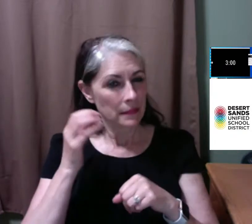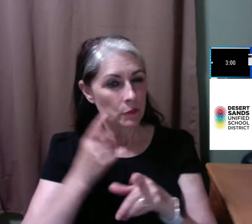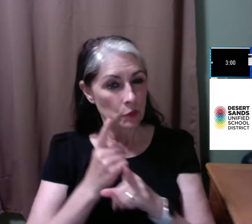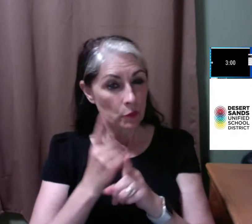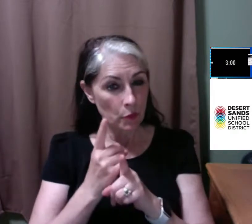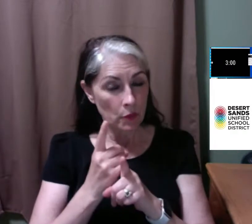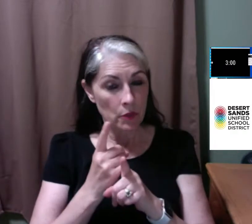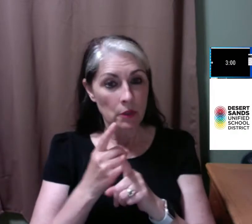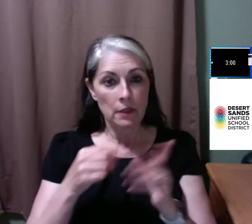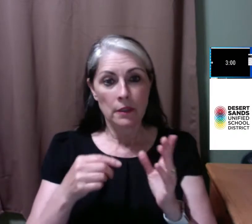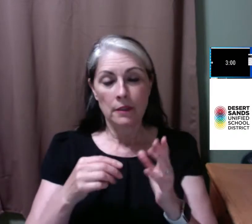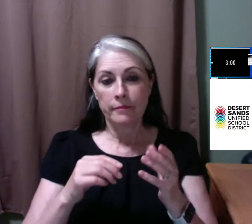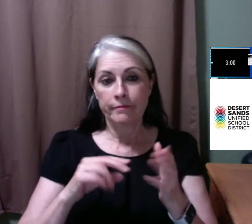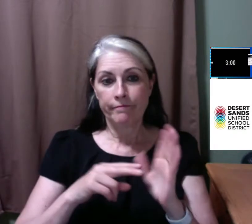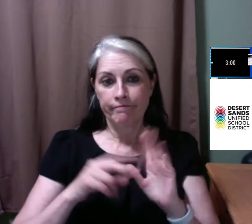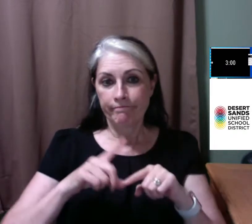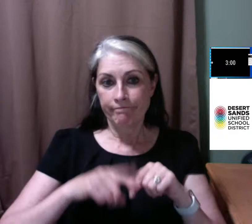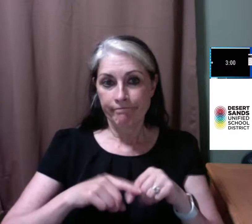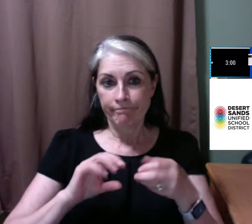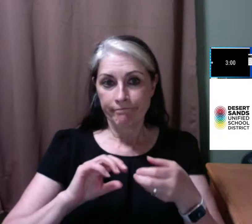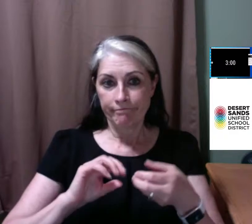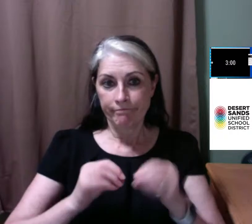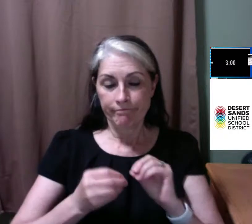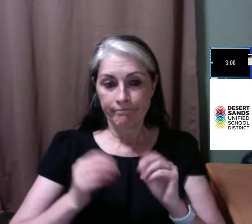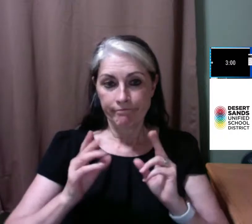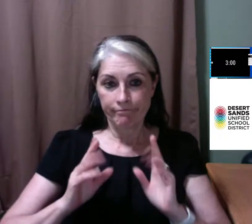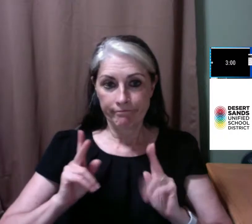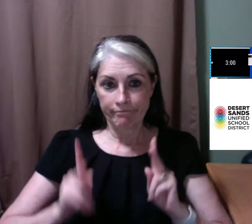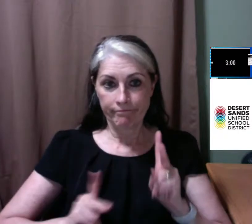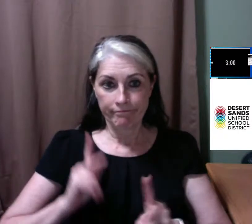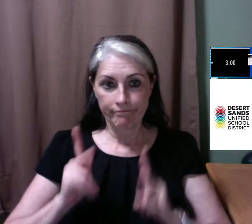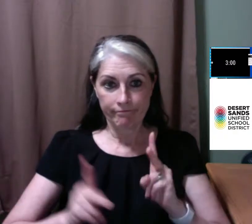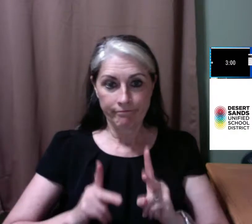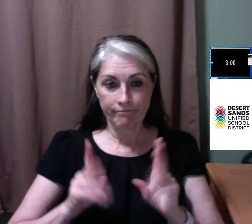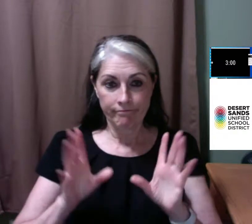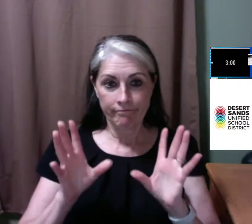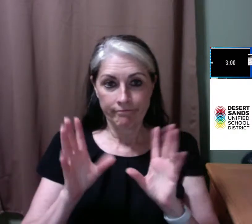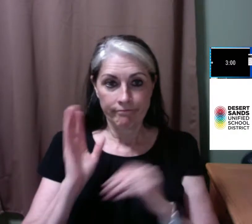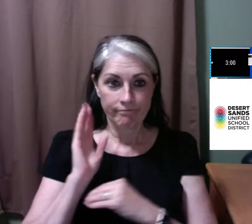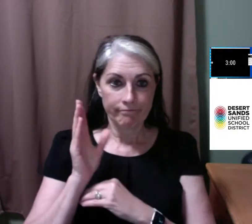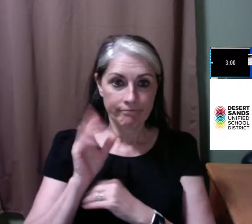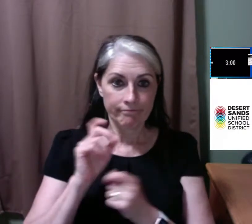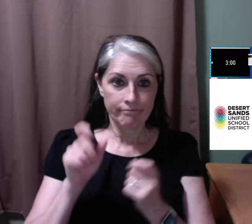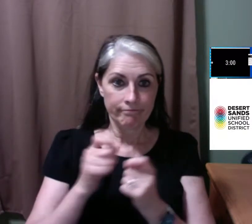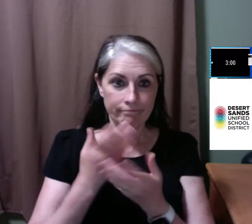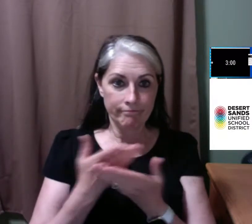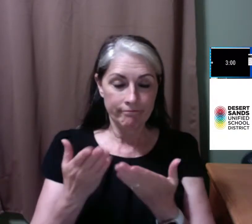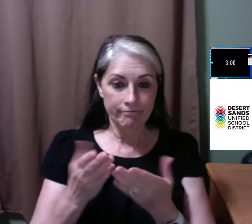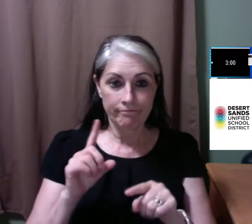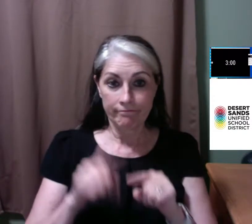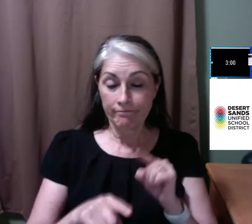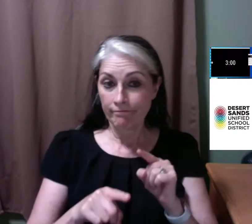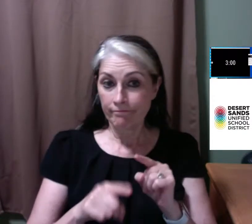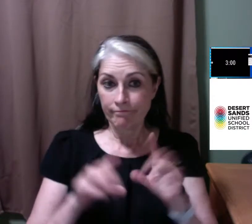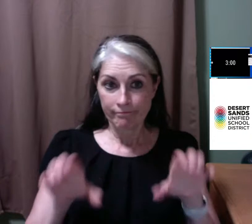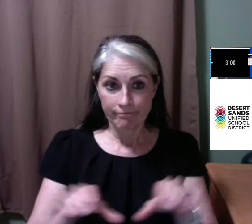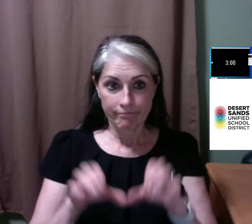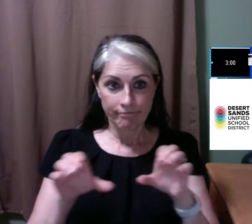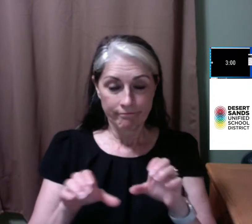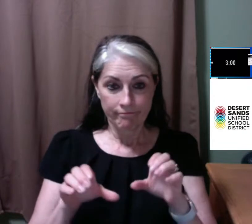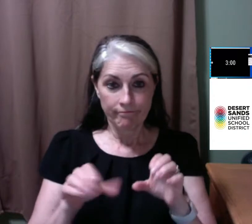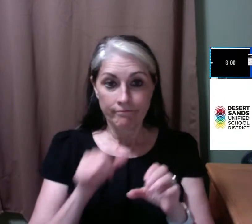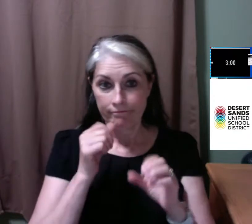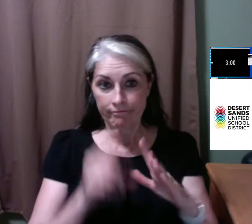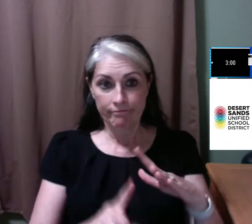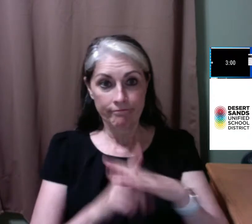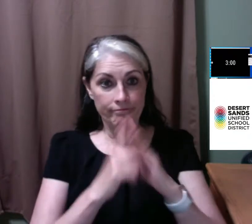due to the number of citizens wish to speak on an item. In accordance with the law, the board cannot take action on any matter not